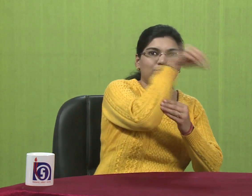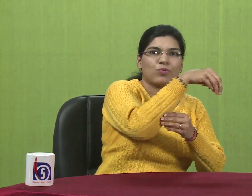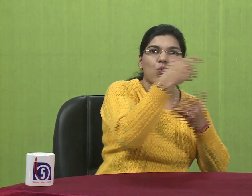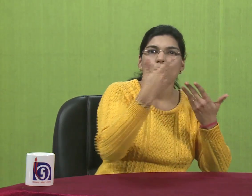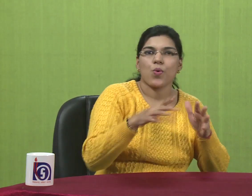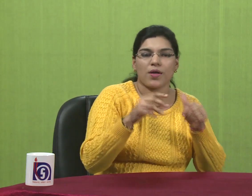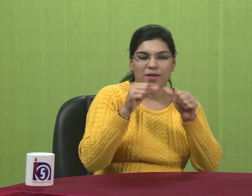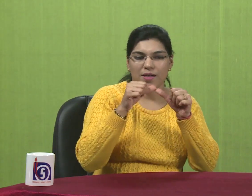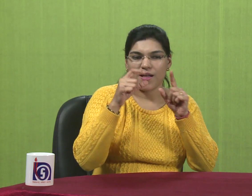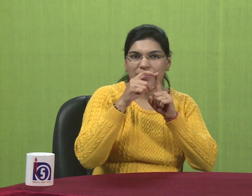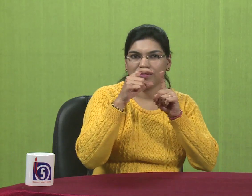mistake.